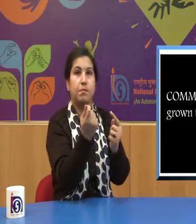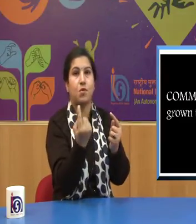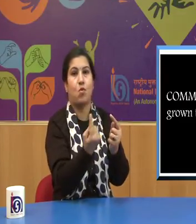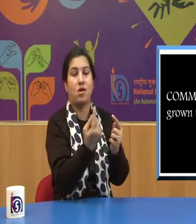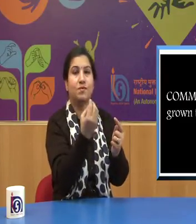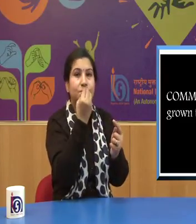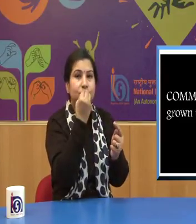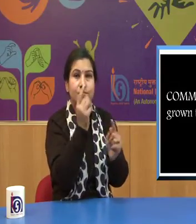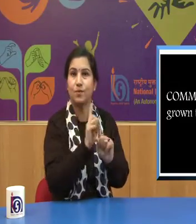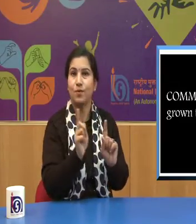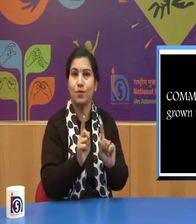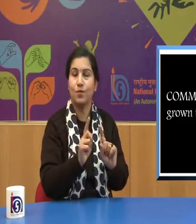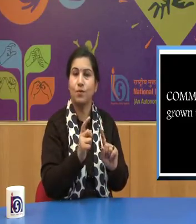profit,